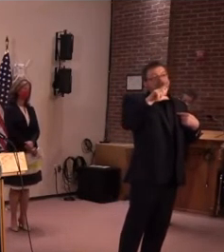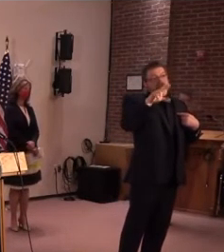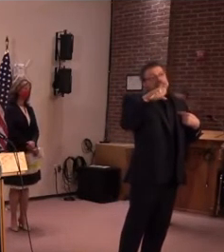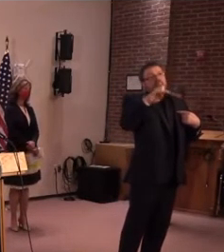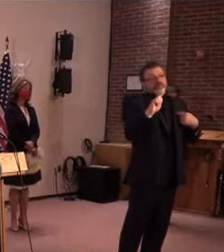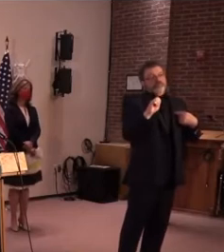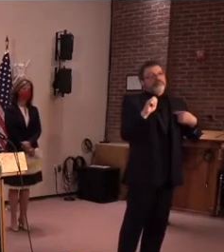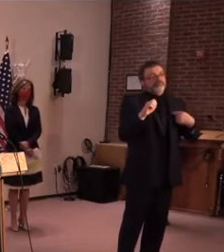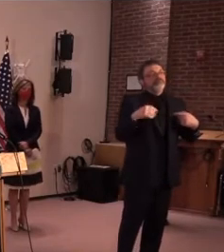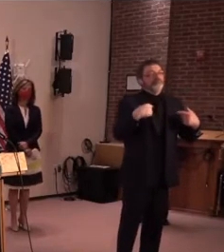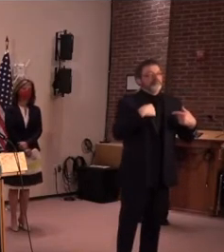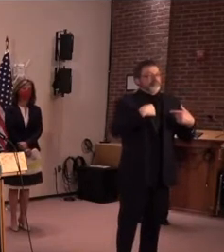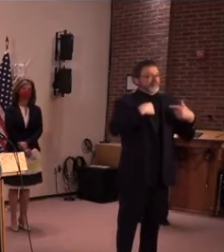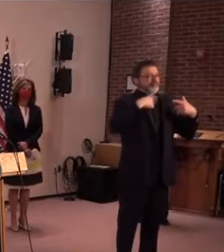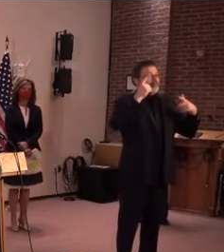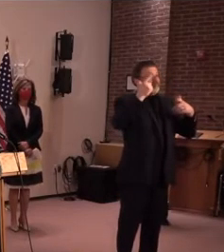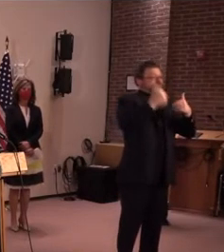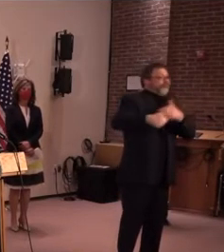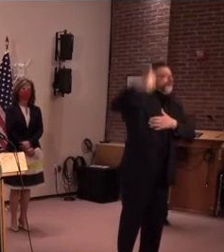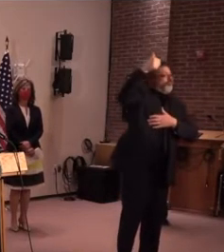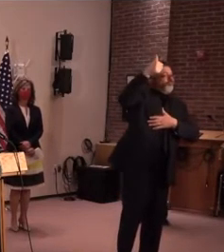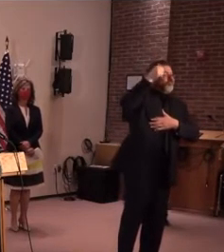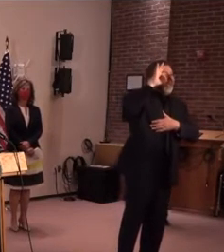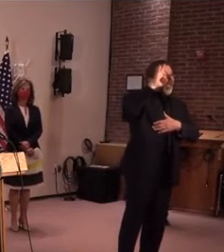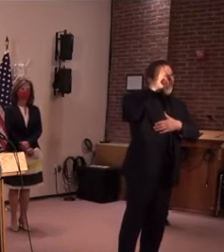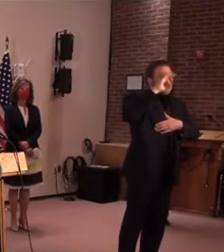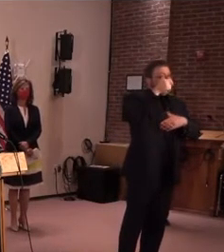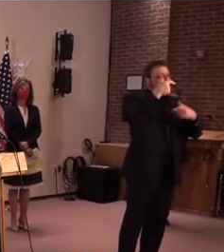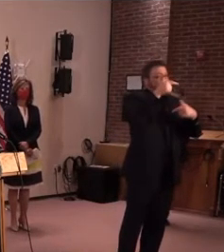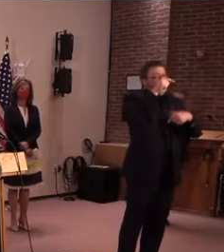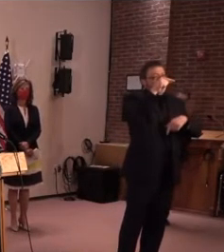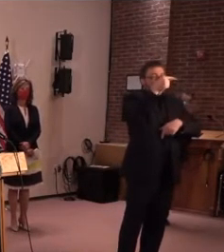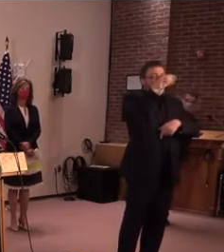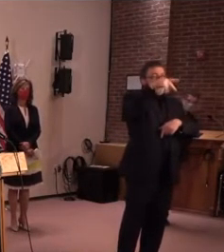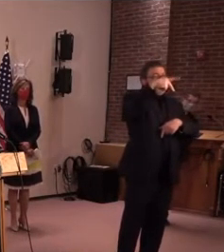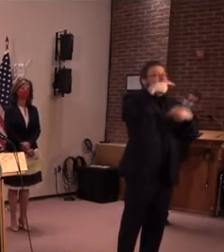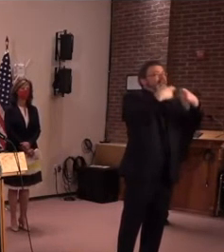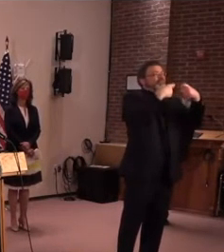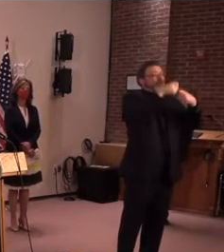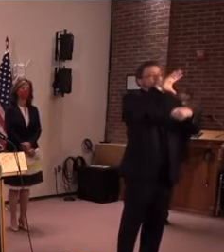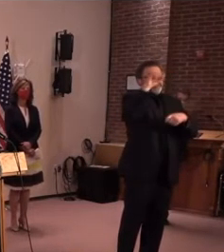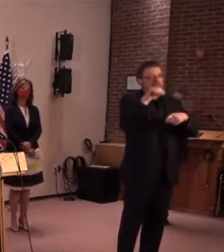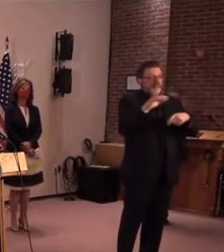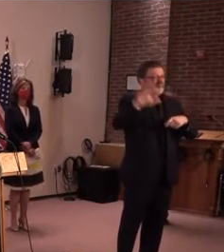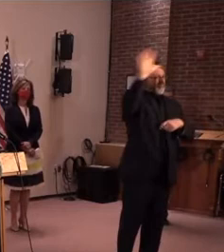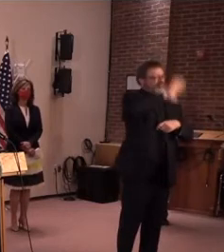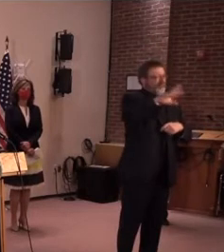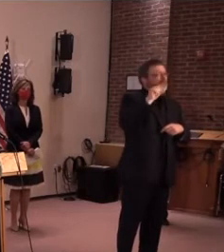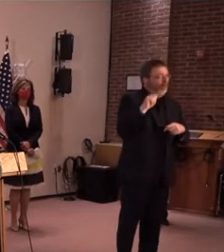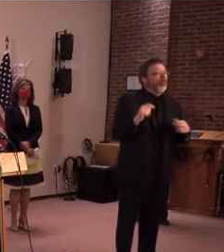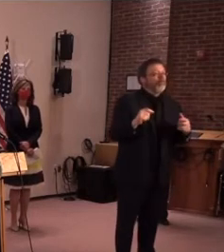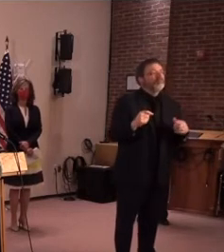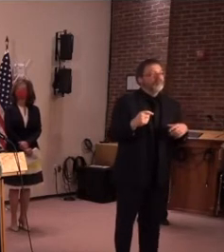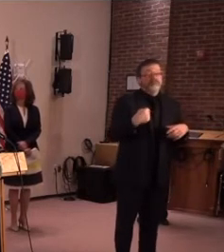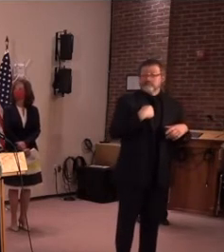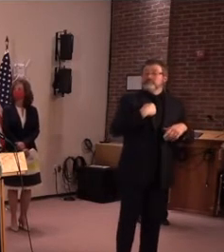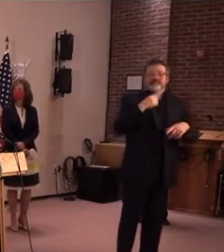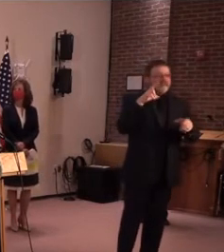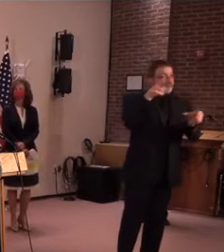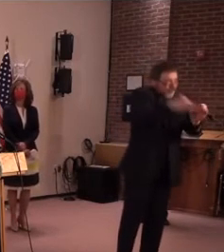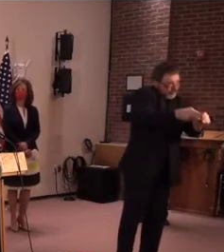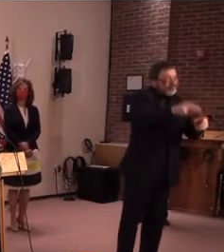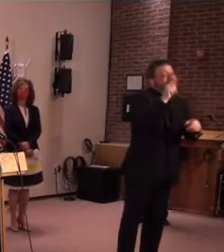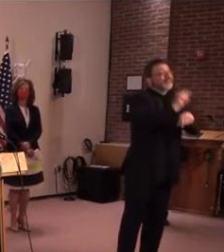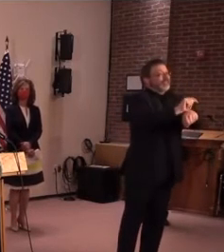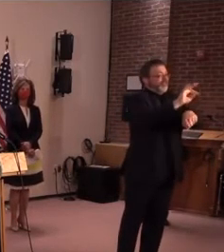working alongside Tom and our other teammates on the action team, and I share all his passion and